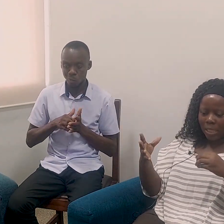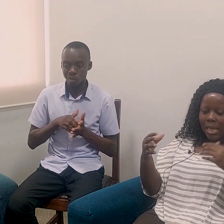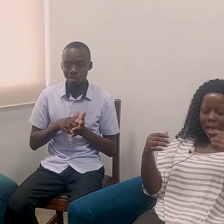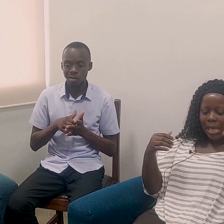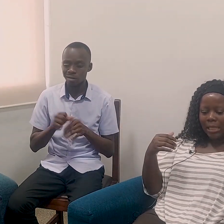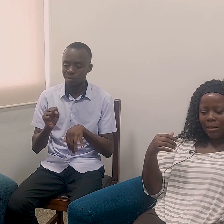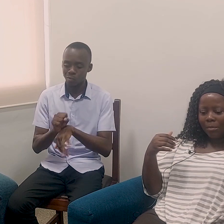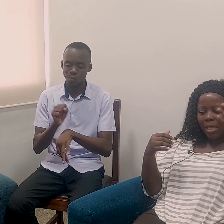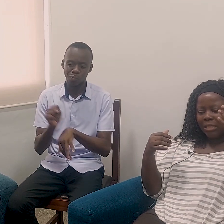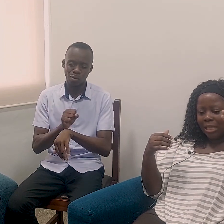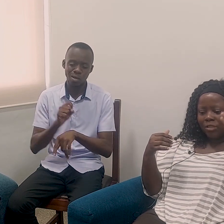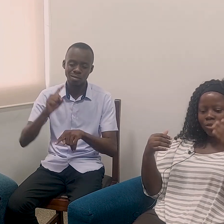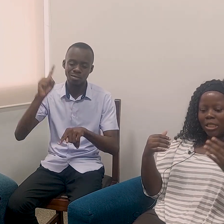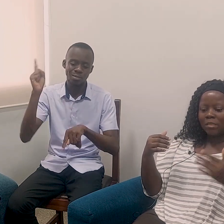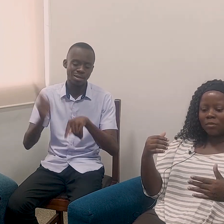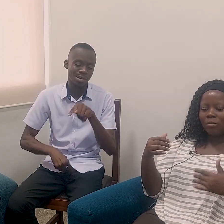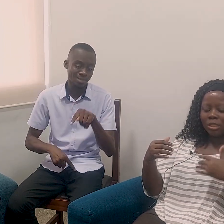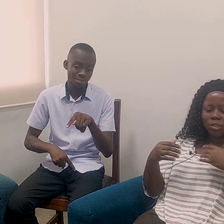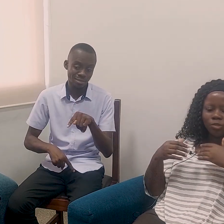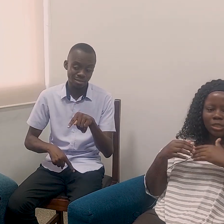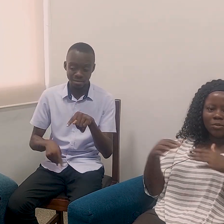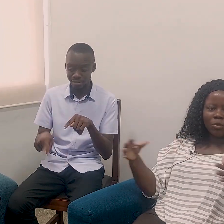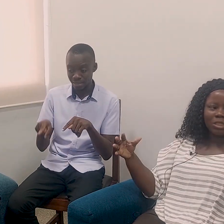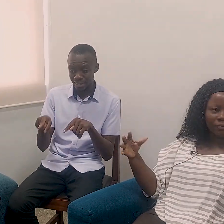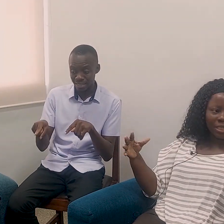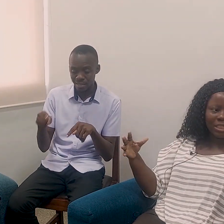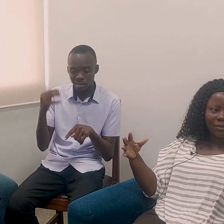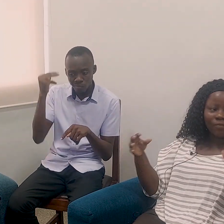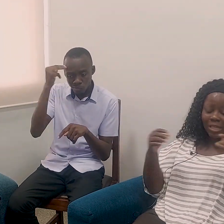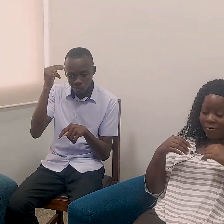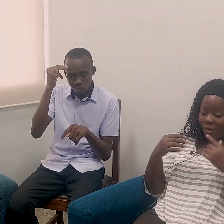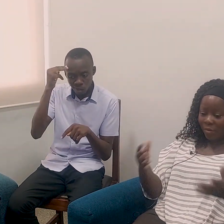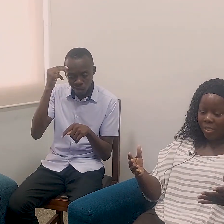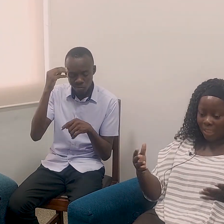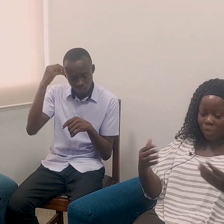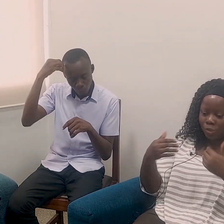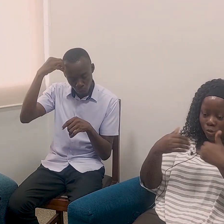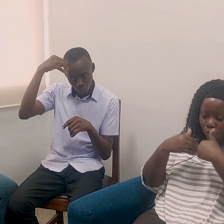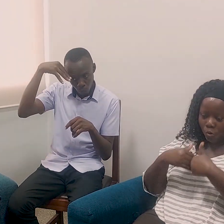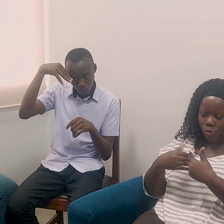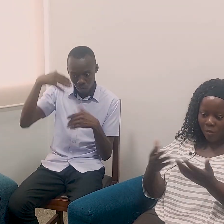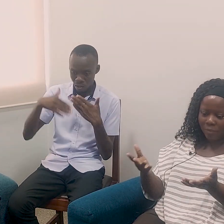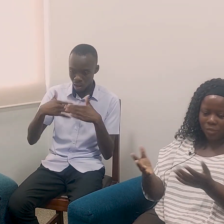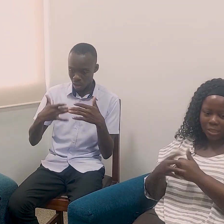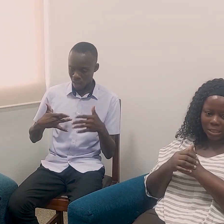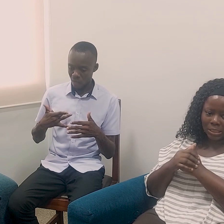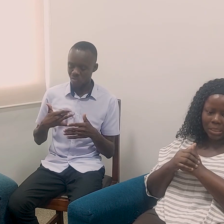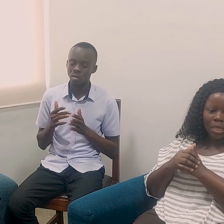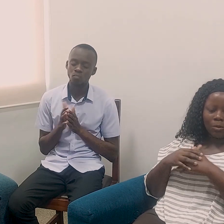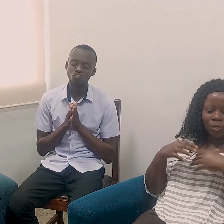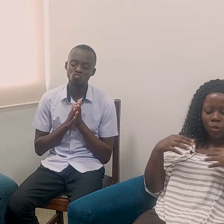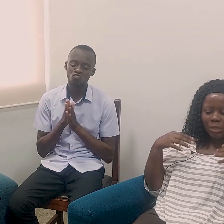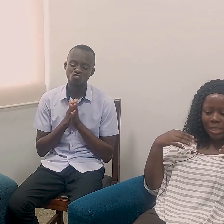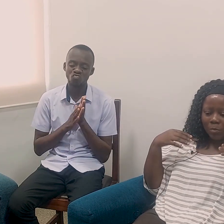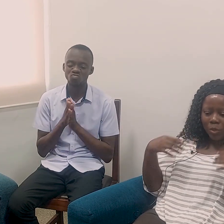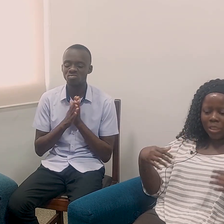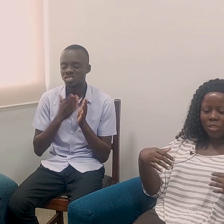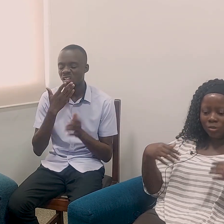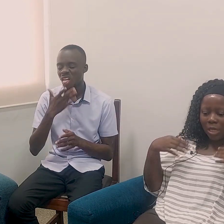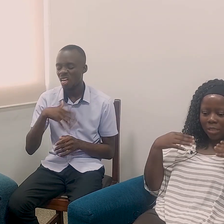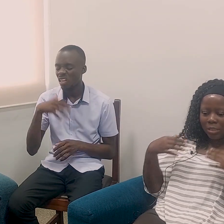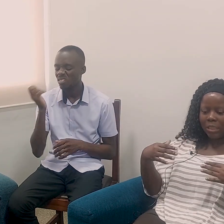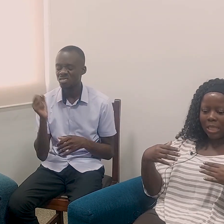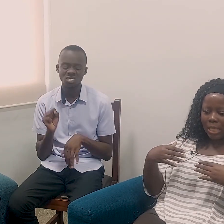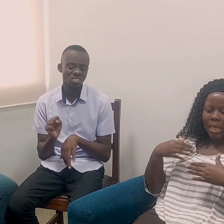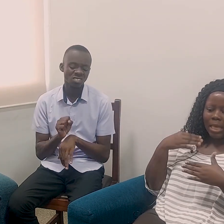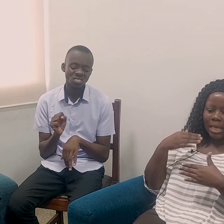work, and it mentally transforms into demotivation for the very things you know you have interest in, because the body is